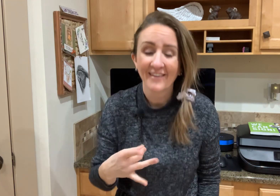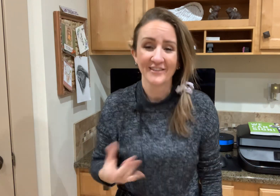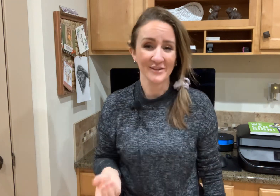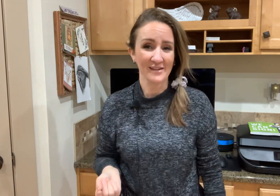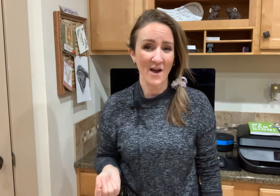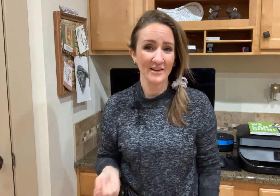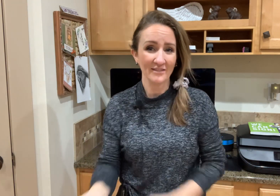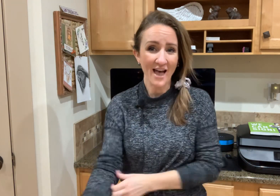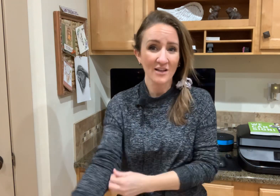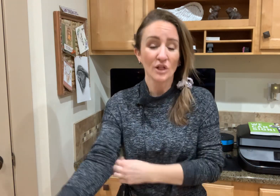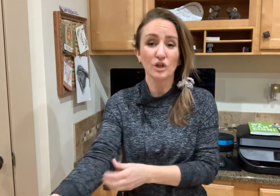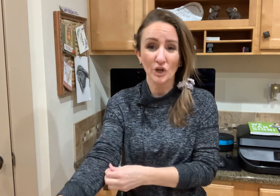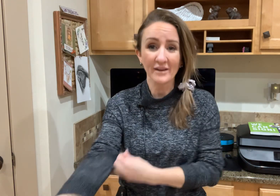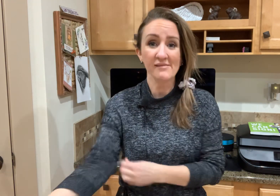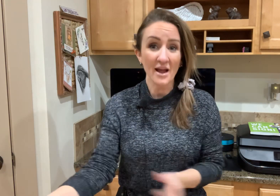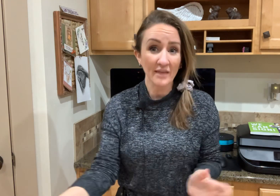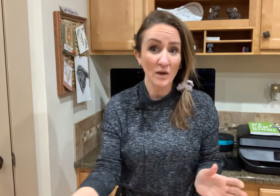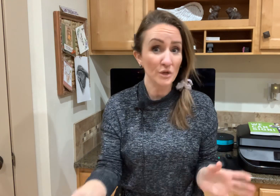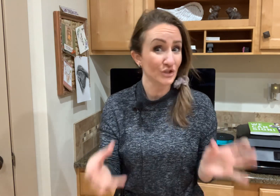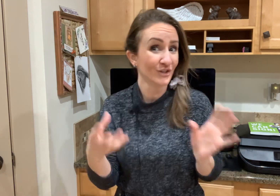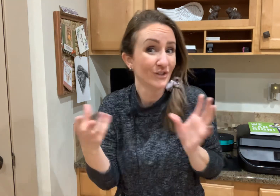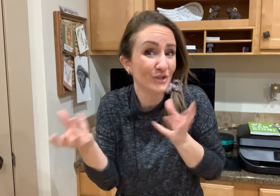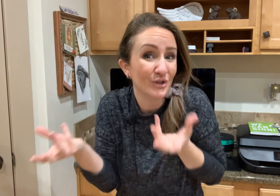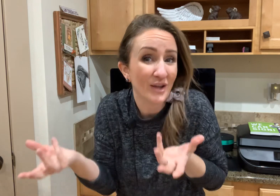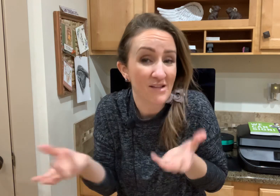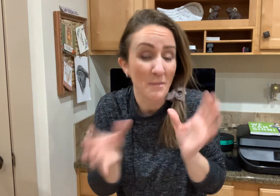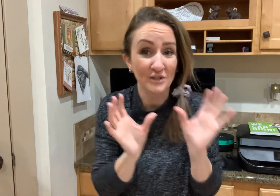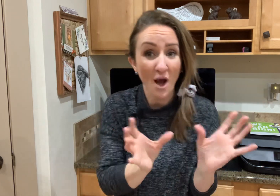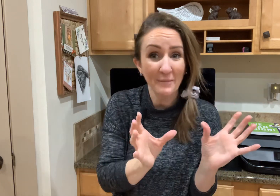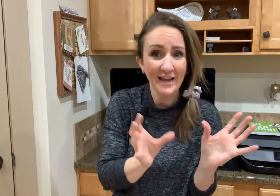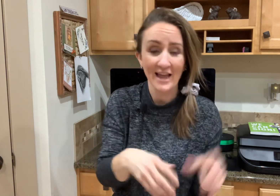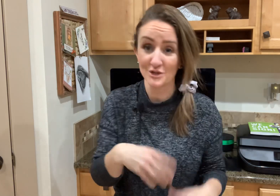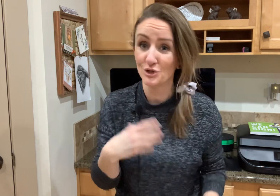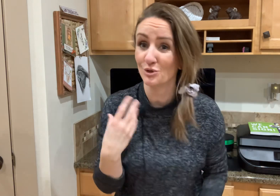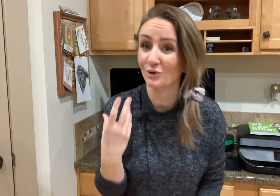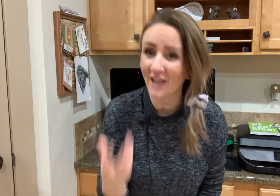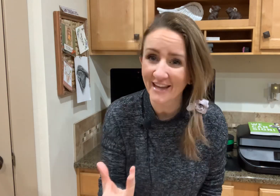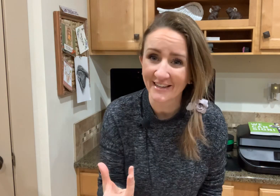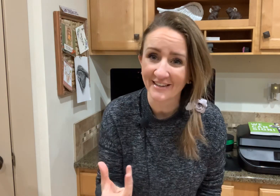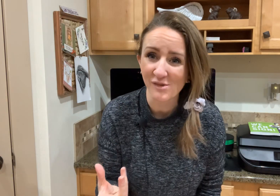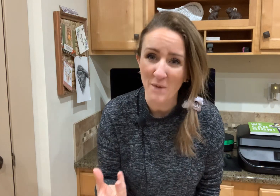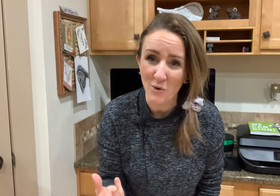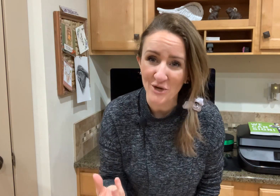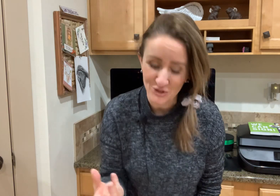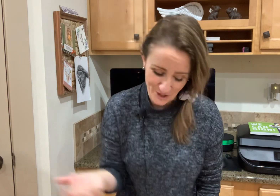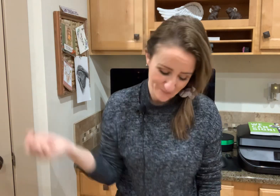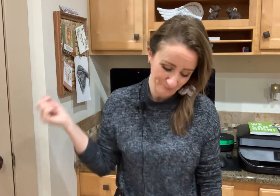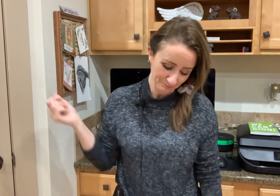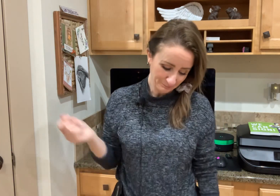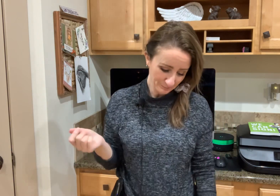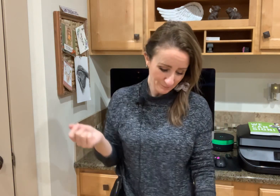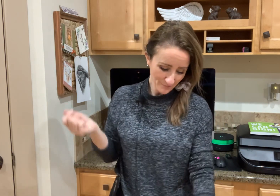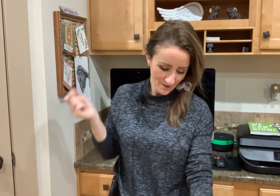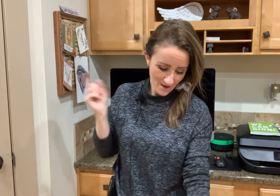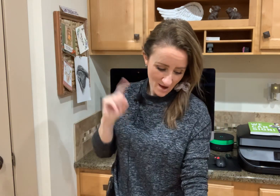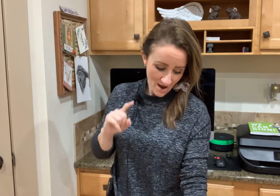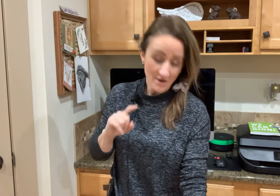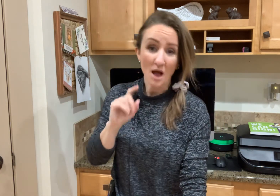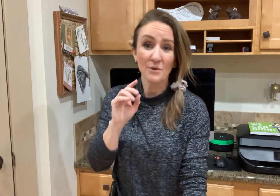you see how I did that? Learning sign language is my topic. Do you like it is my question. Number